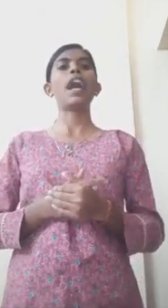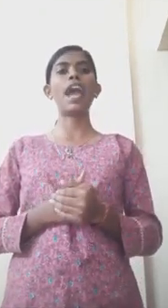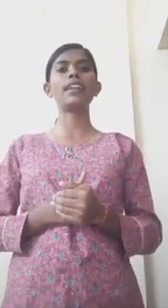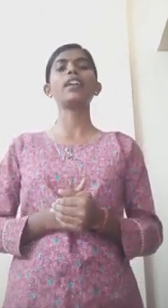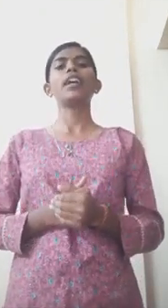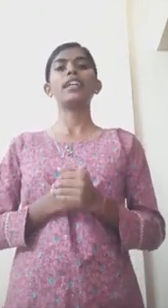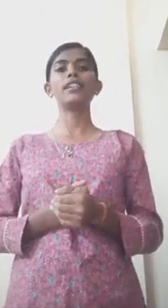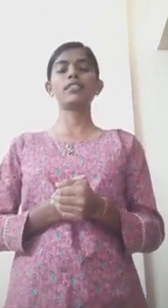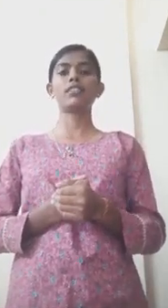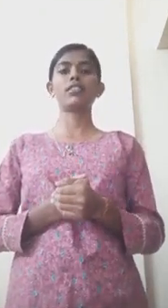and is